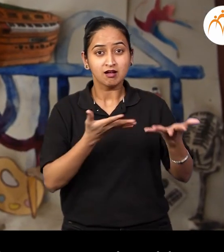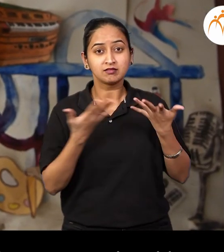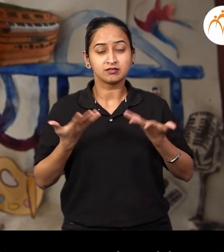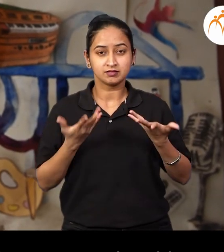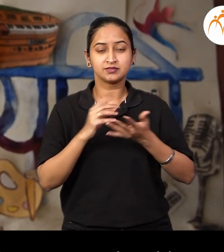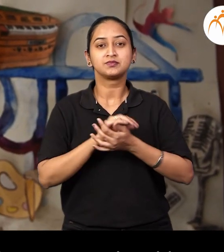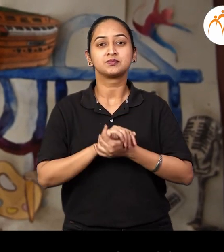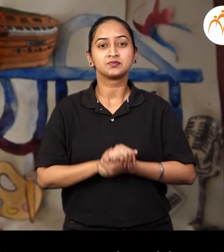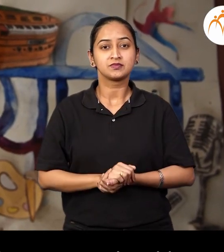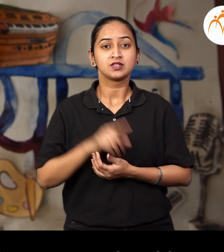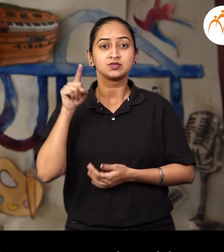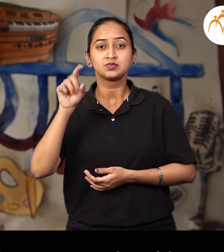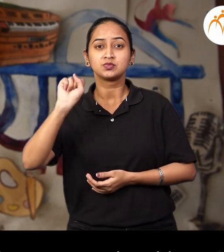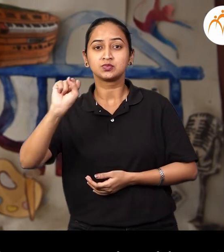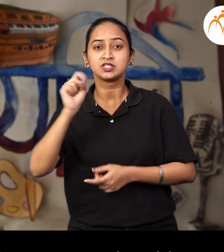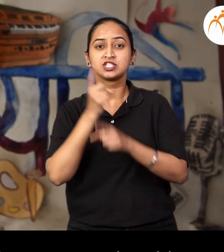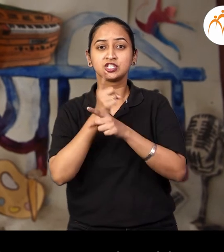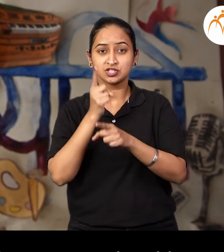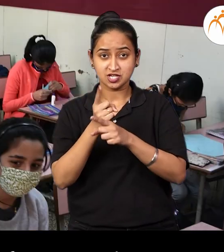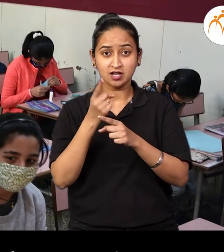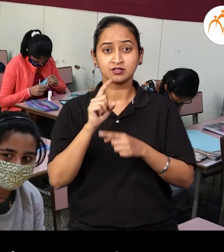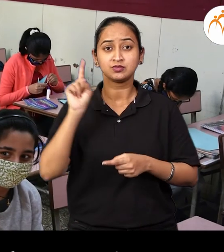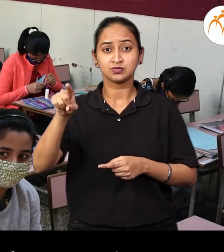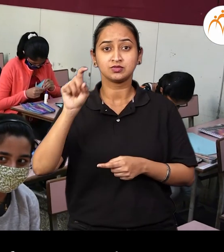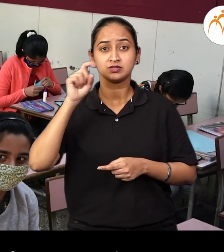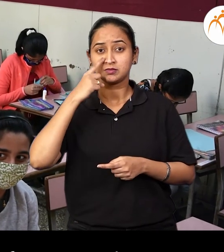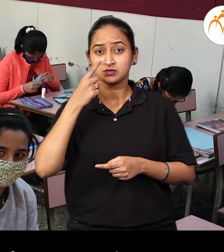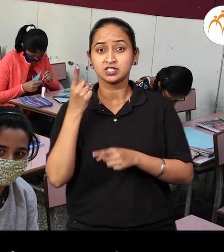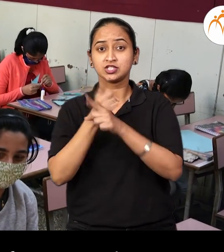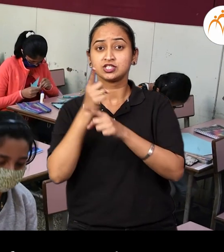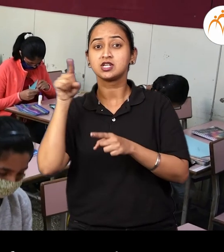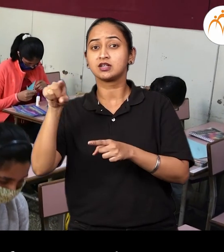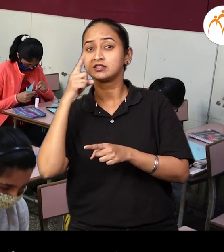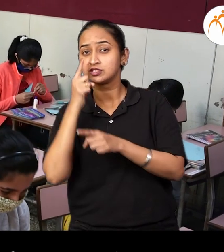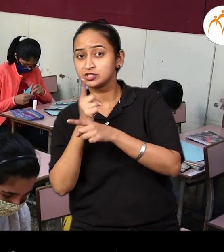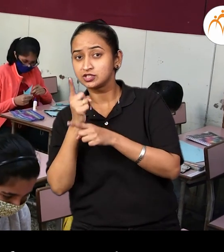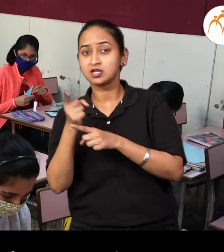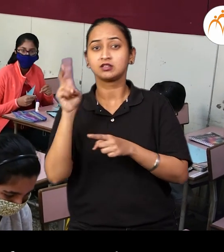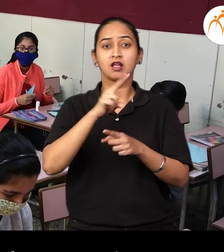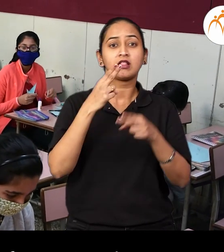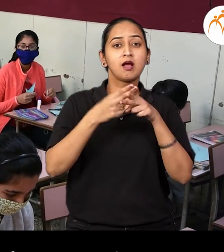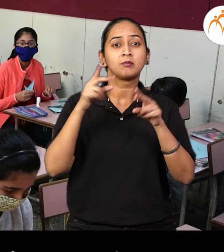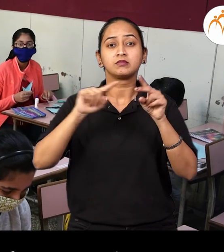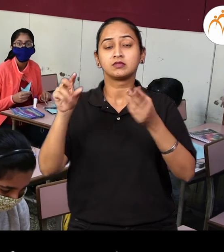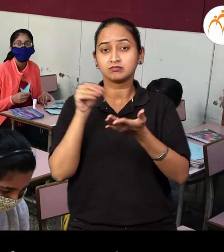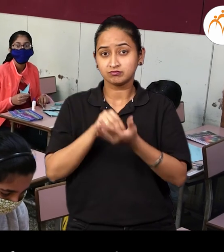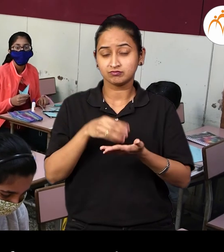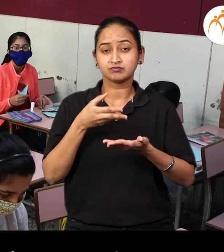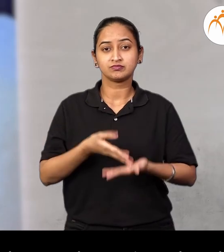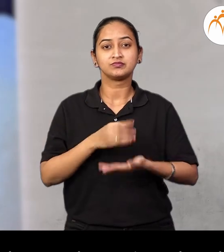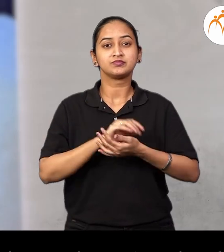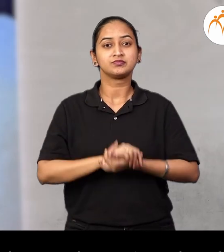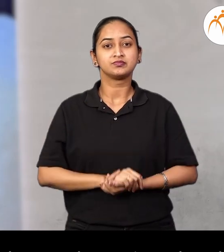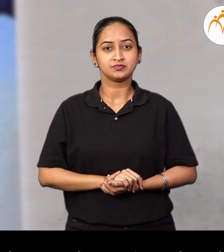does your school have? Write the name of your teacher.